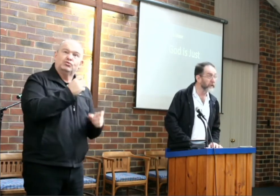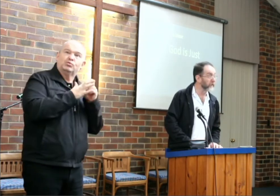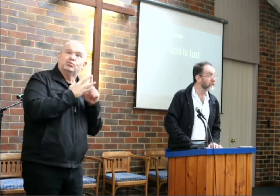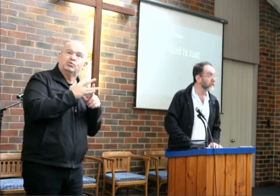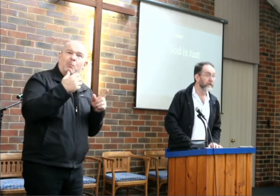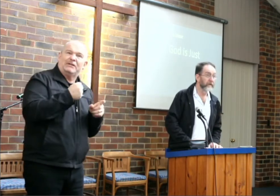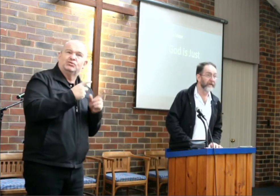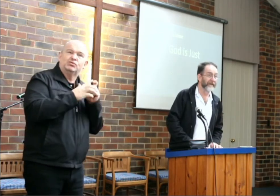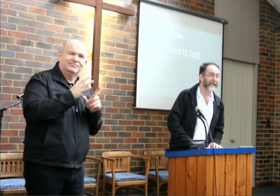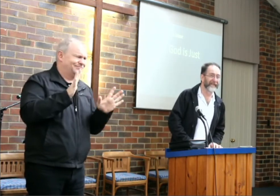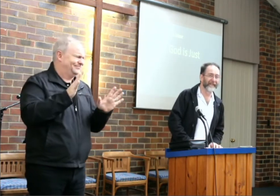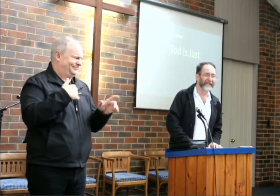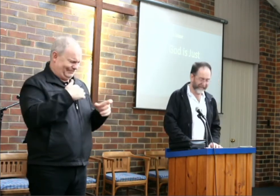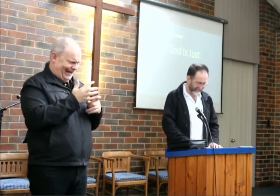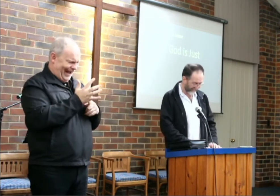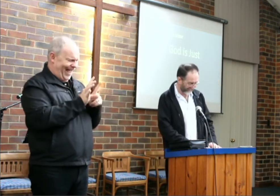But we do.